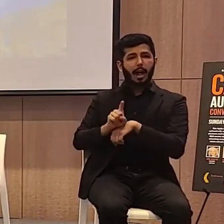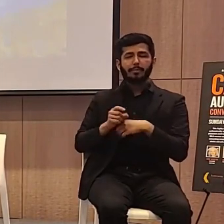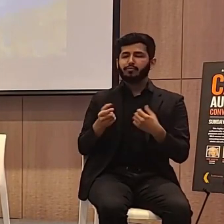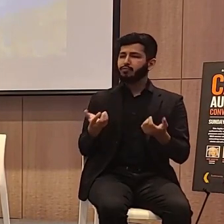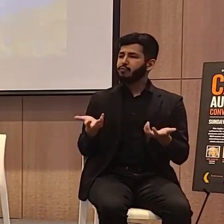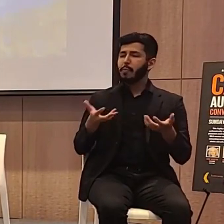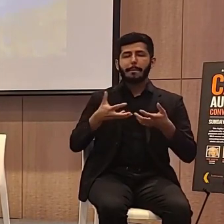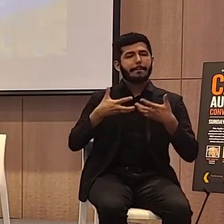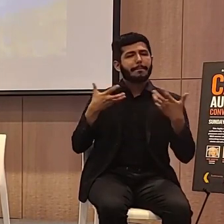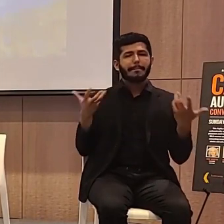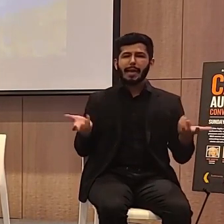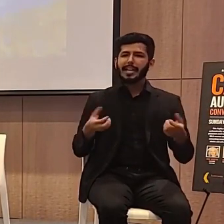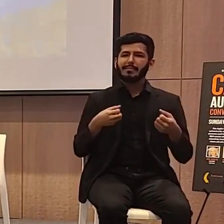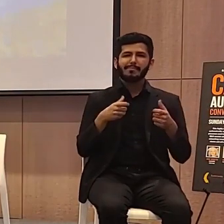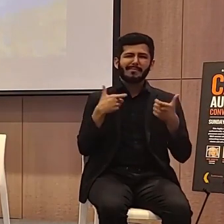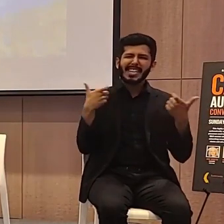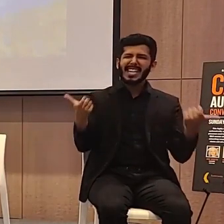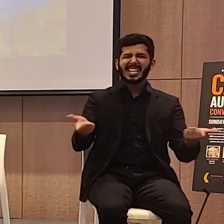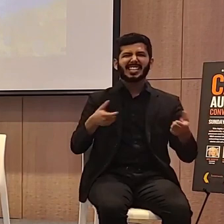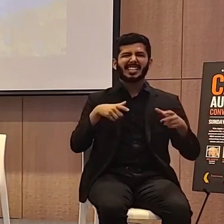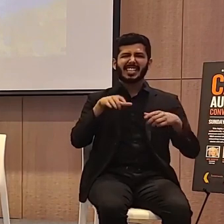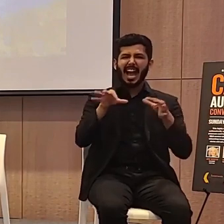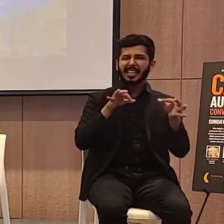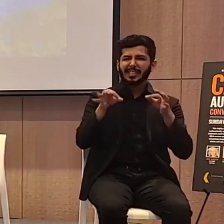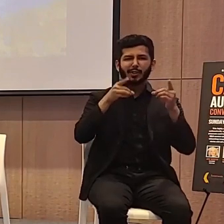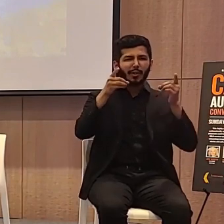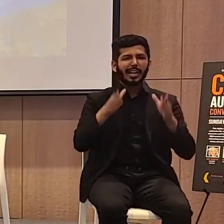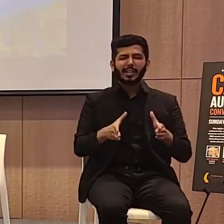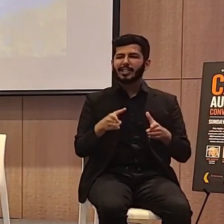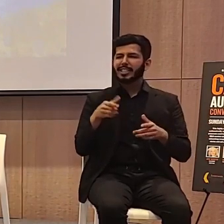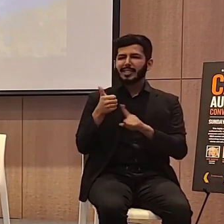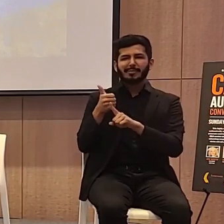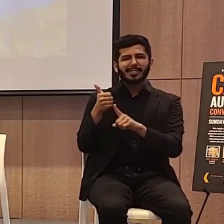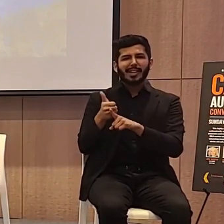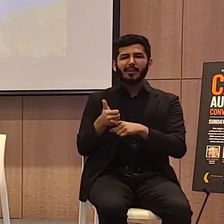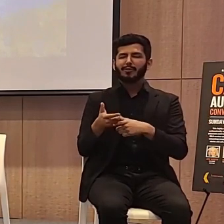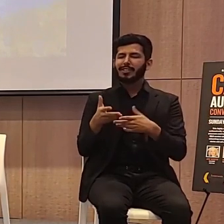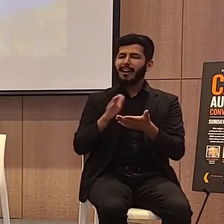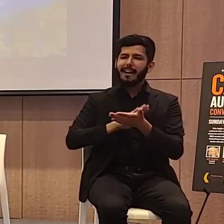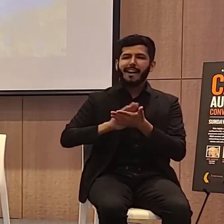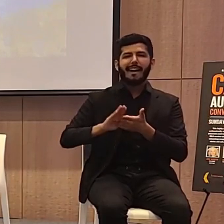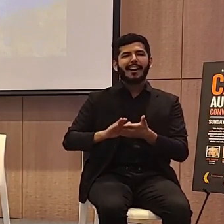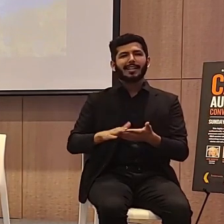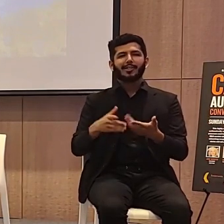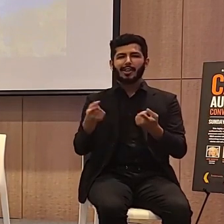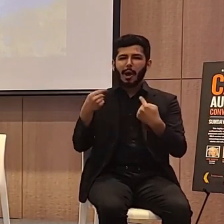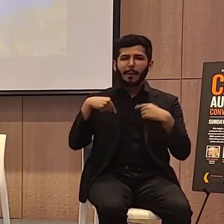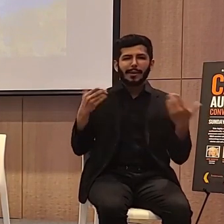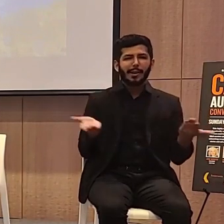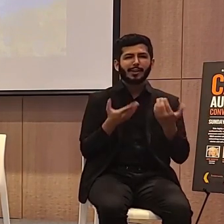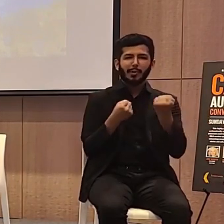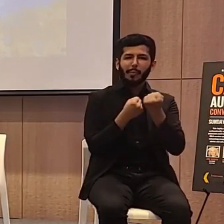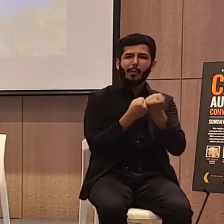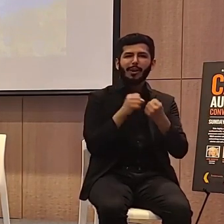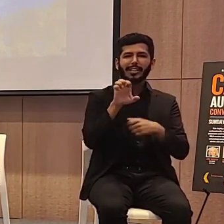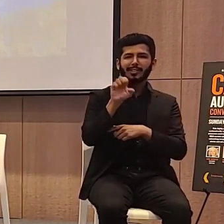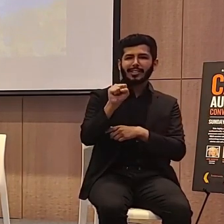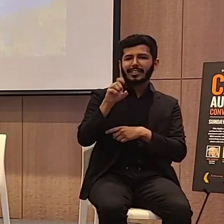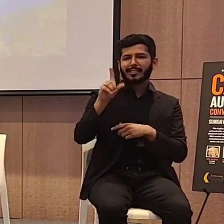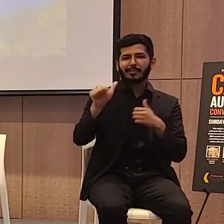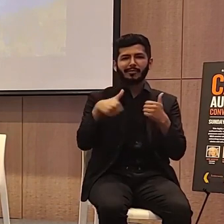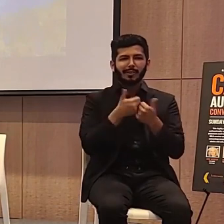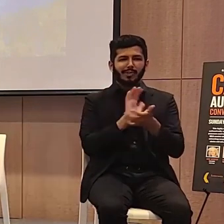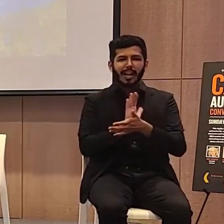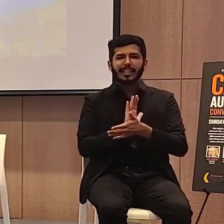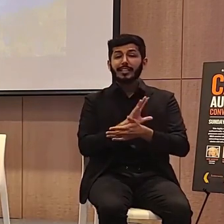directors in the world who have been so kind to come here and be here in support of the film challenge of the disability community.